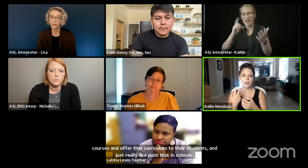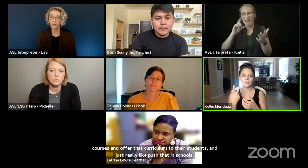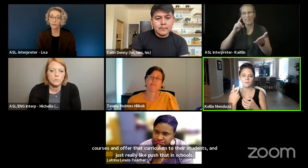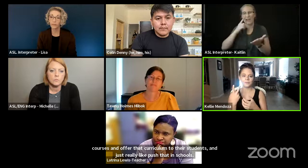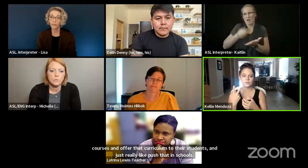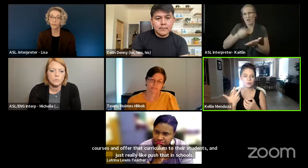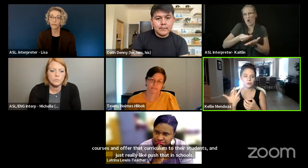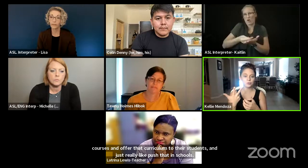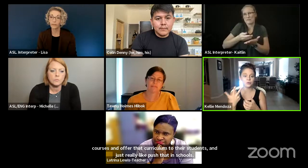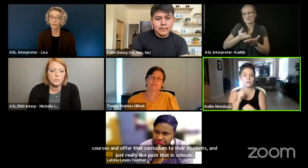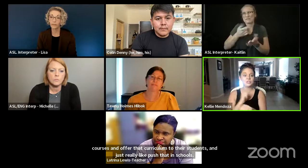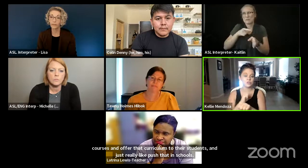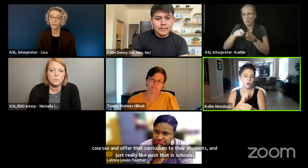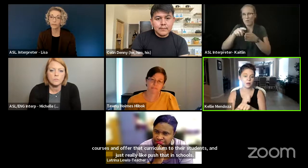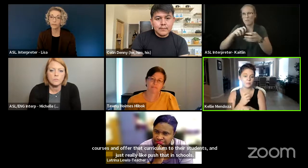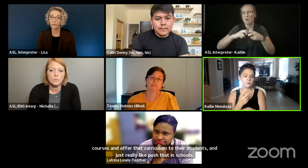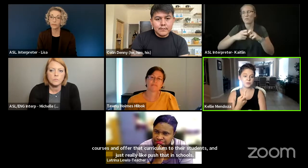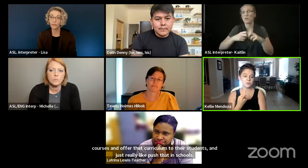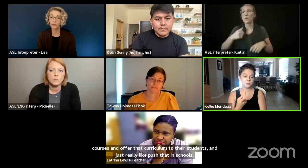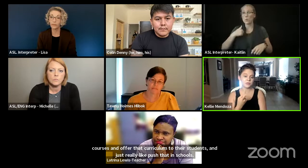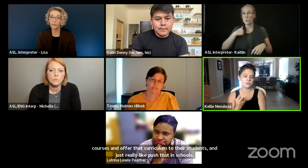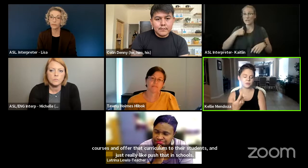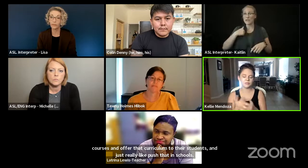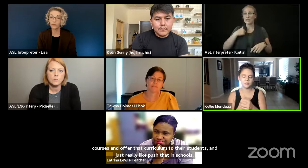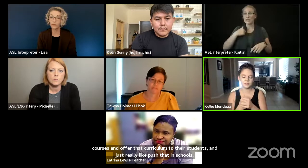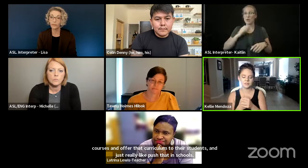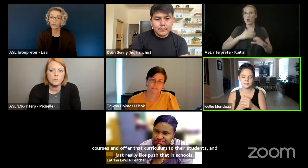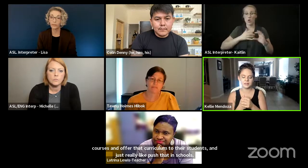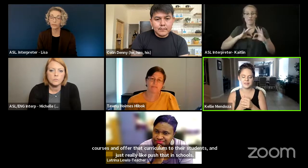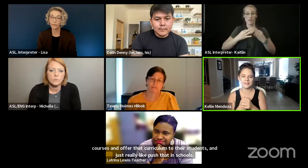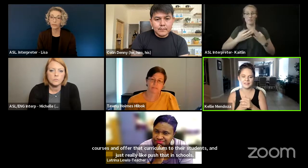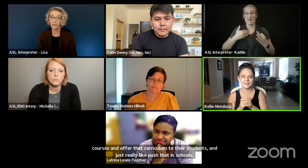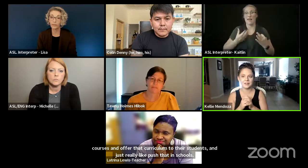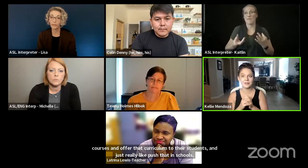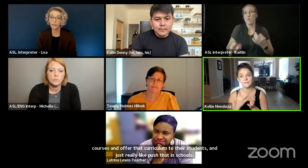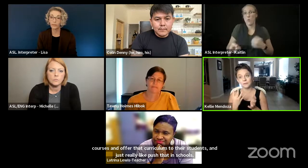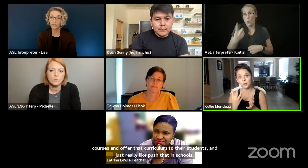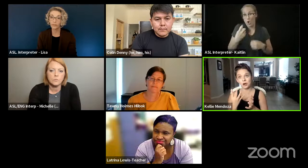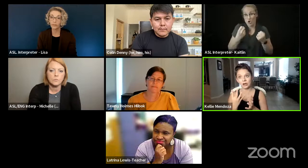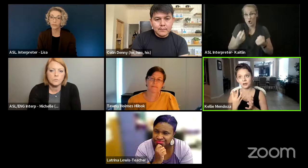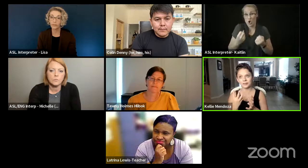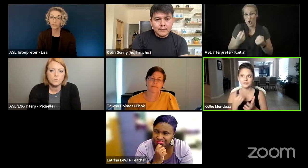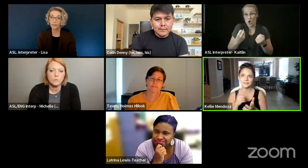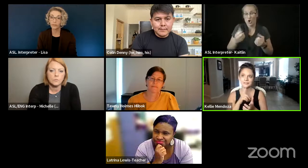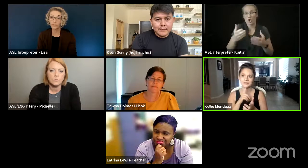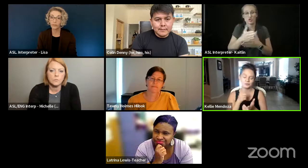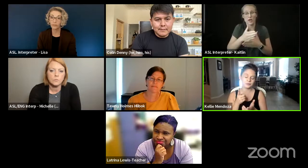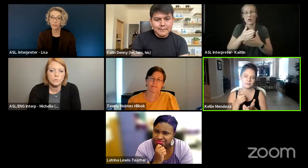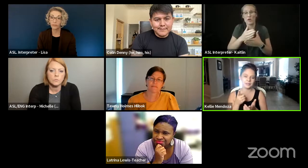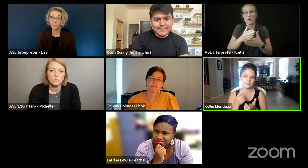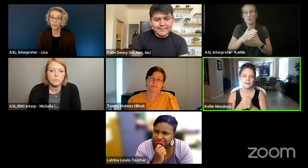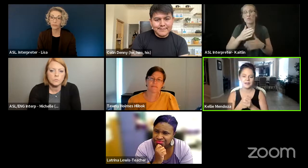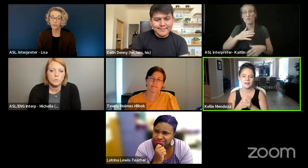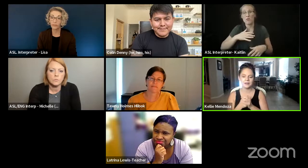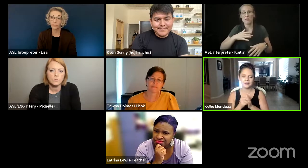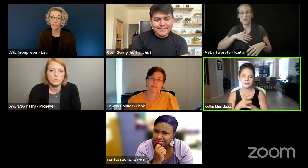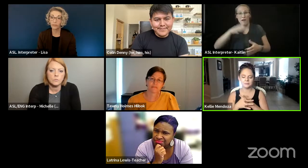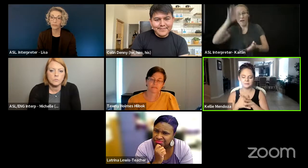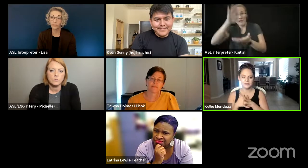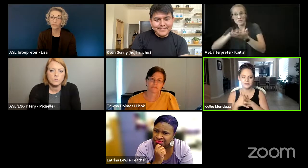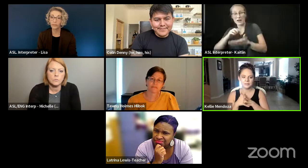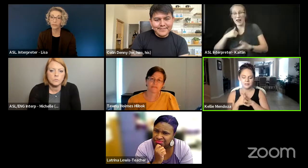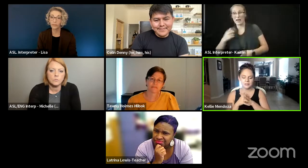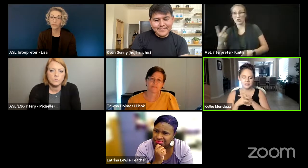We have 2 or 3 jobs between the 2 of us, and 4, truthfully.